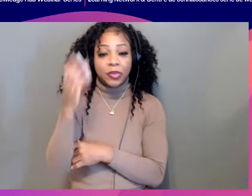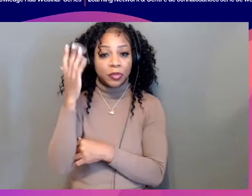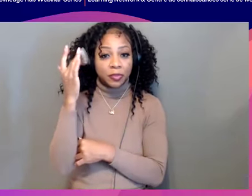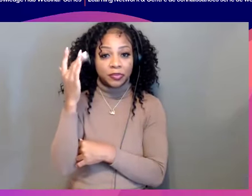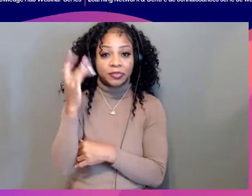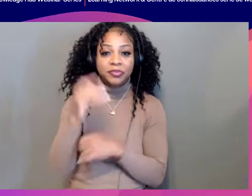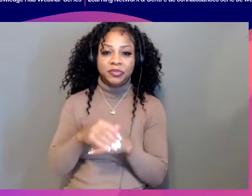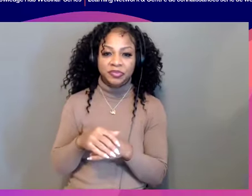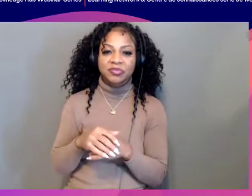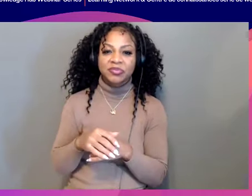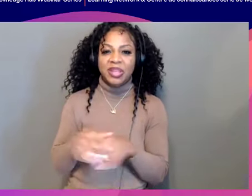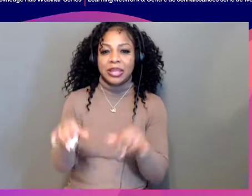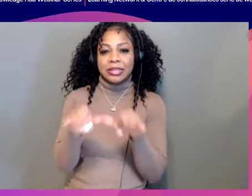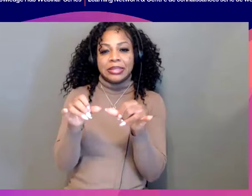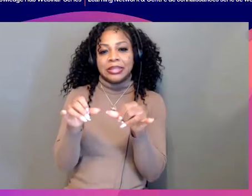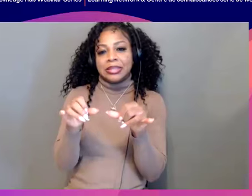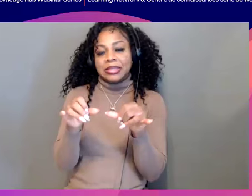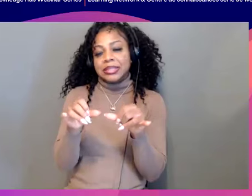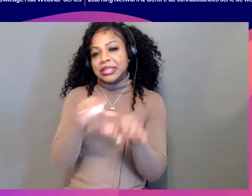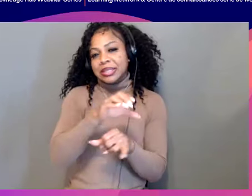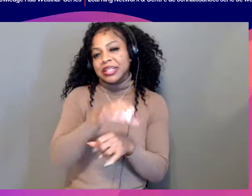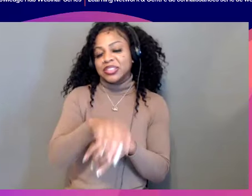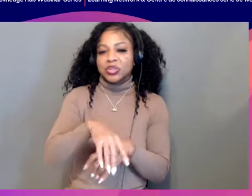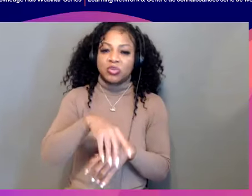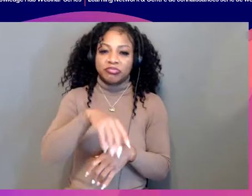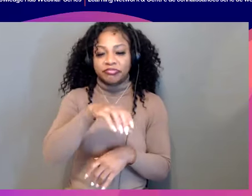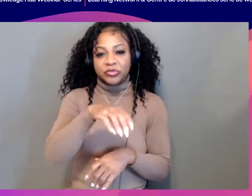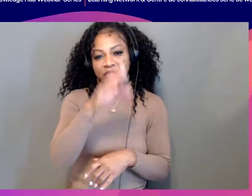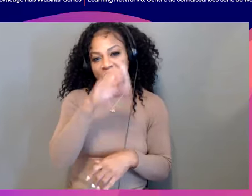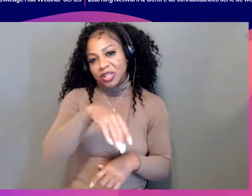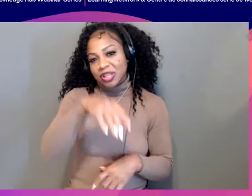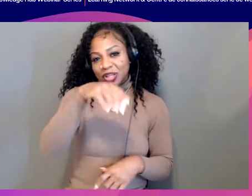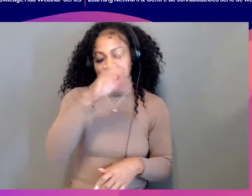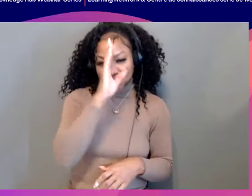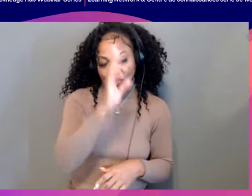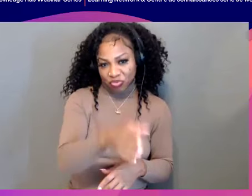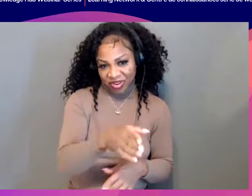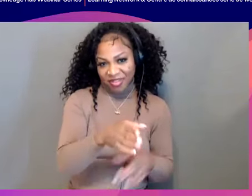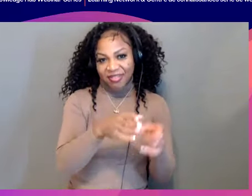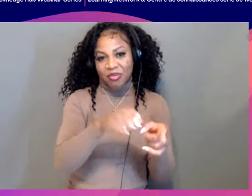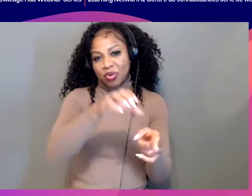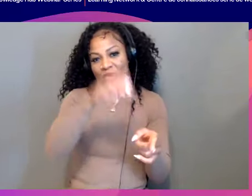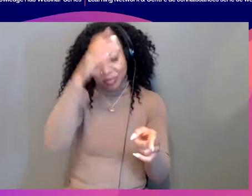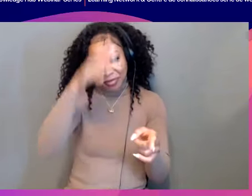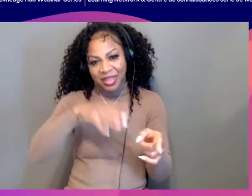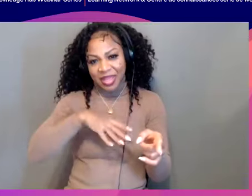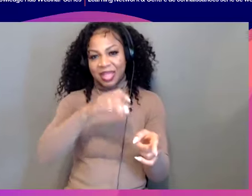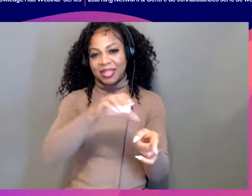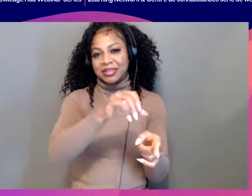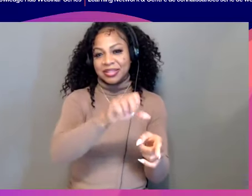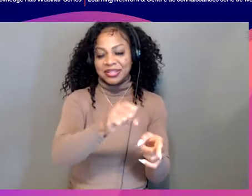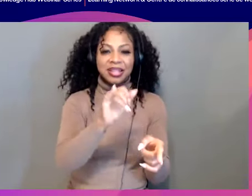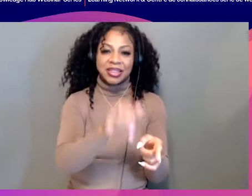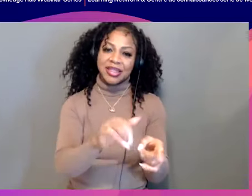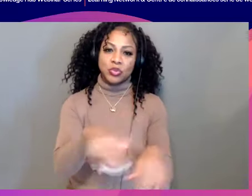are cisnormativity, which is the assumption that being cisgender is the norm. And being